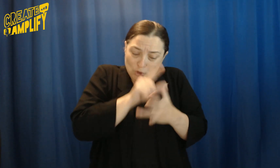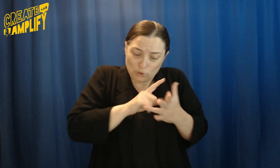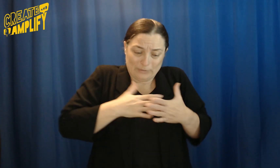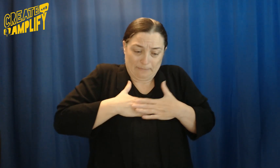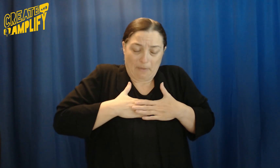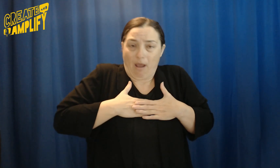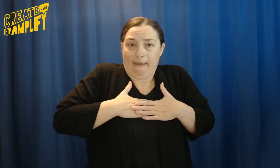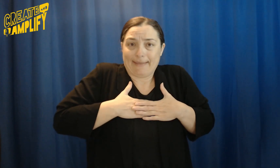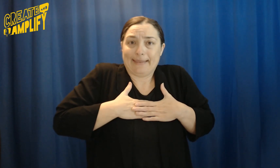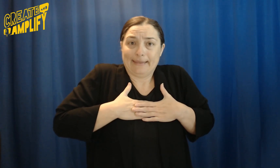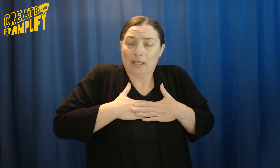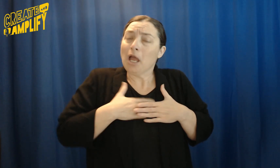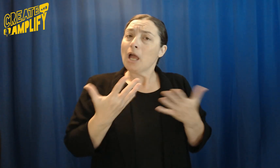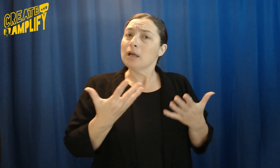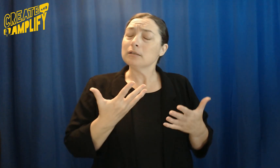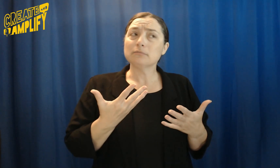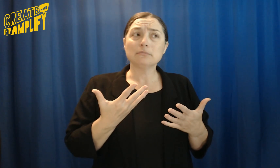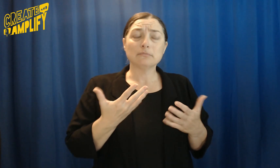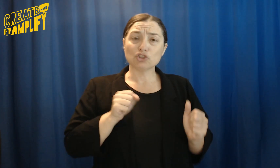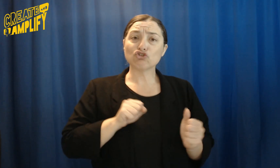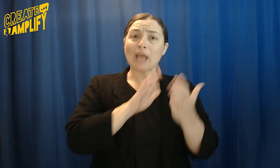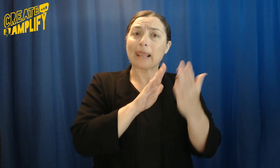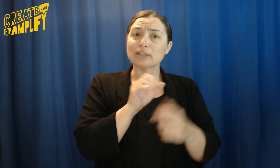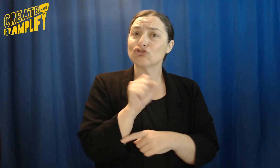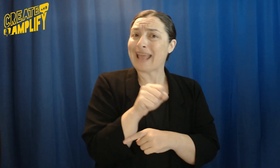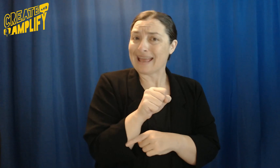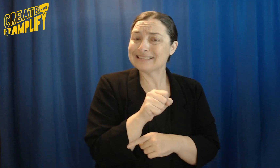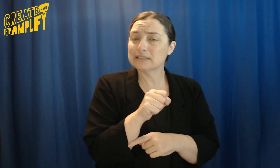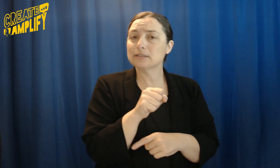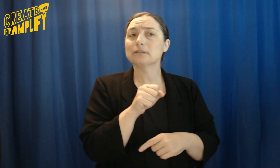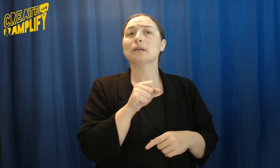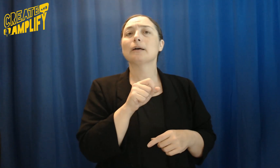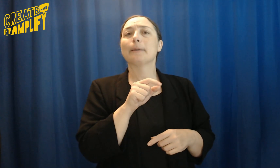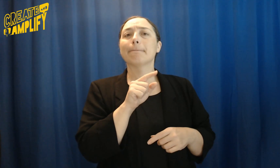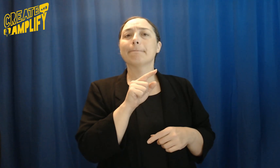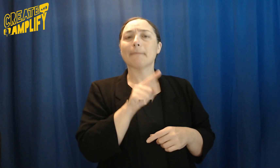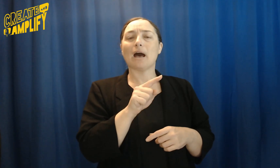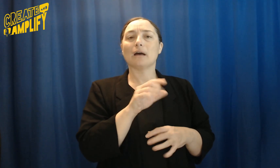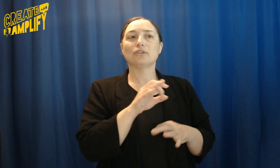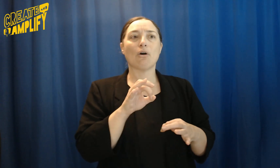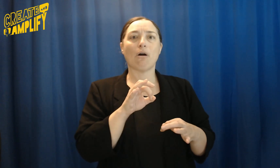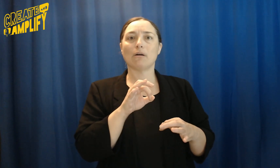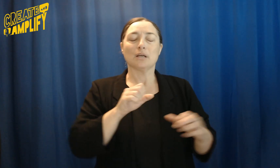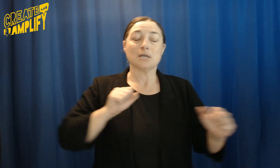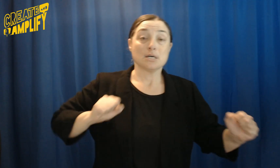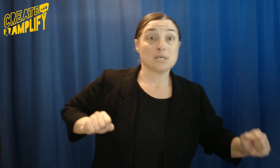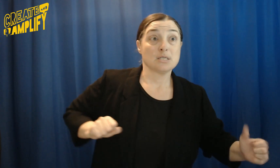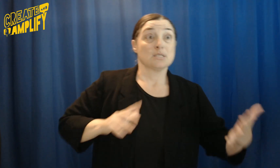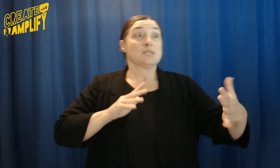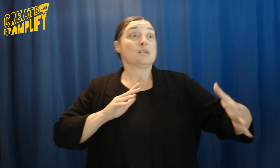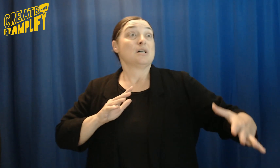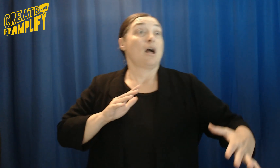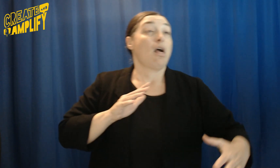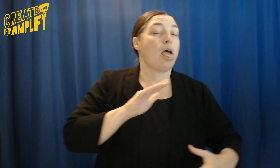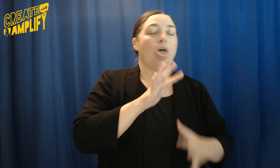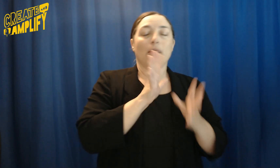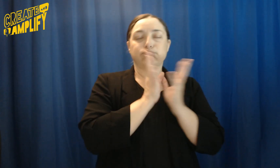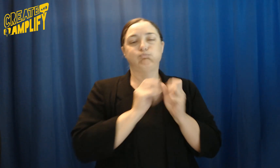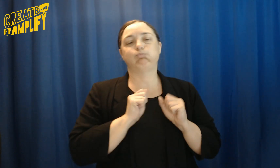challenging yourself, sure, but not actually harming yourself in the process to the point where you can no longer contribute to, I